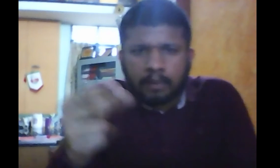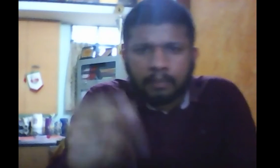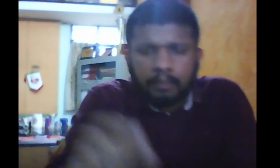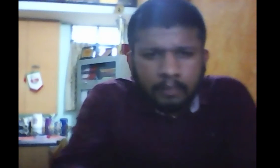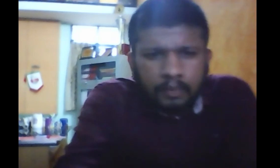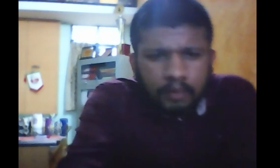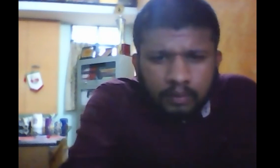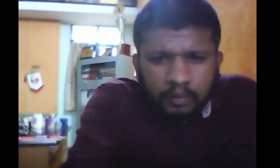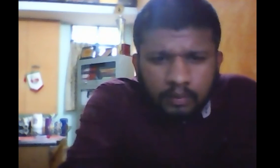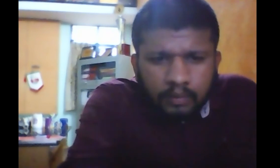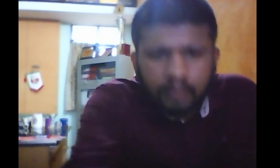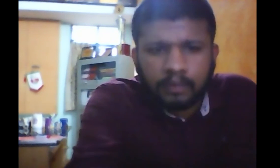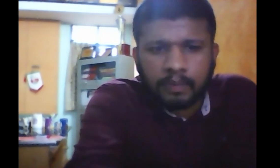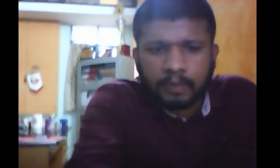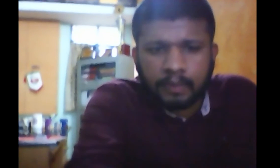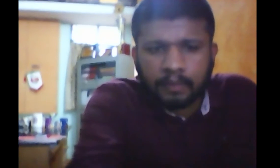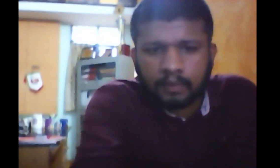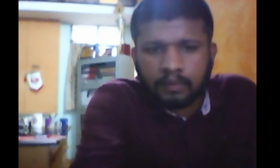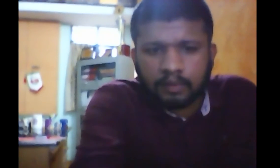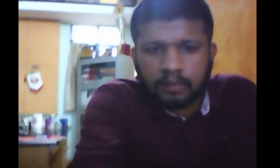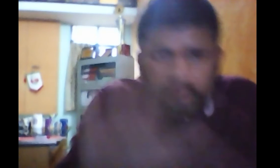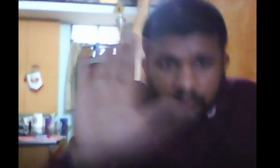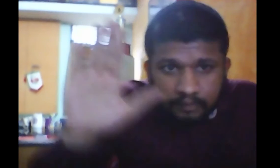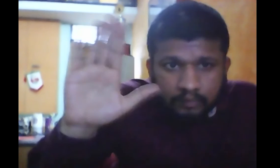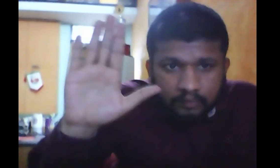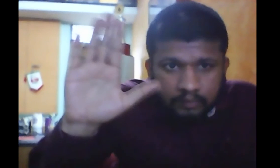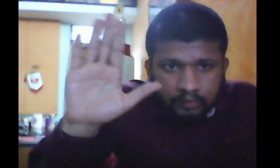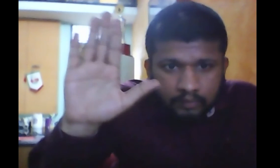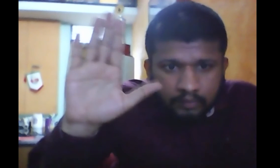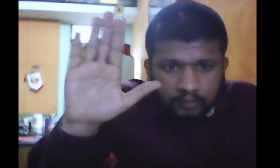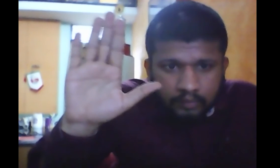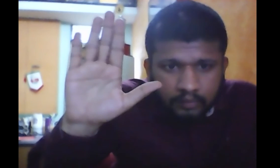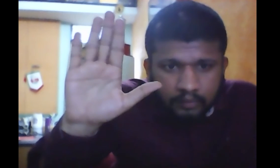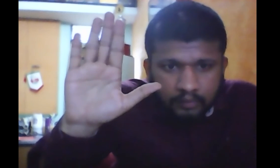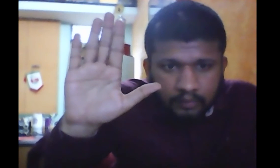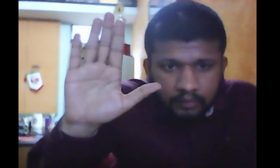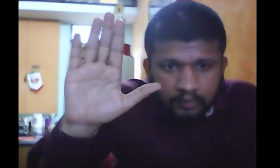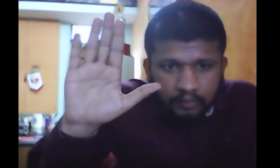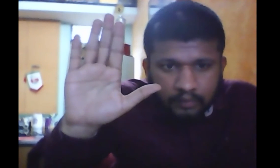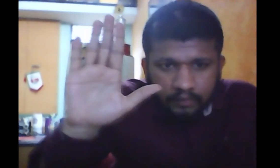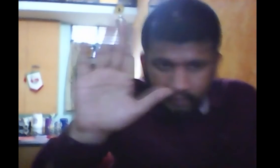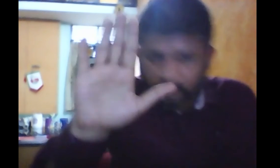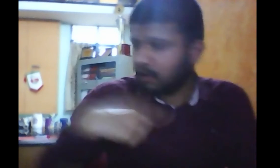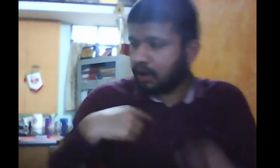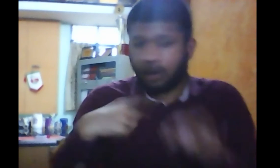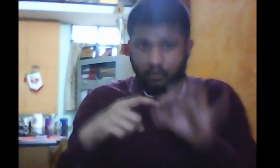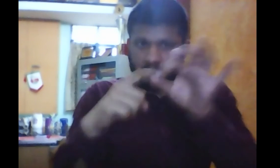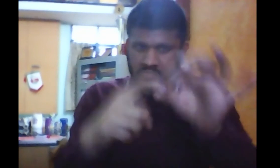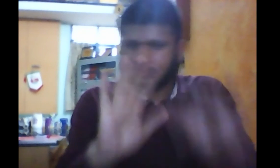So okay, Aditya, just raise your hand. Yeah. So I'm questioning